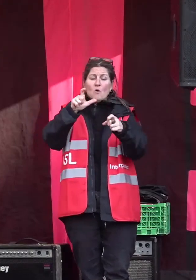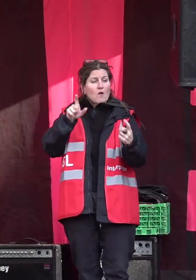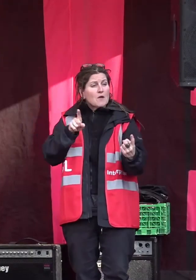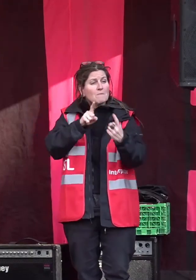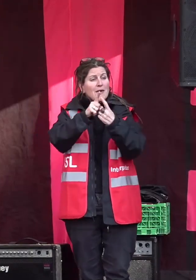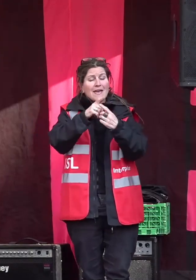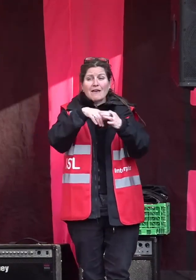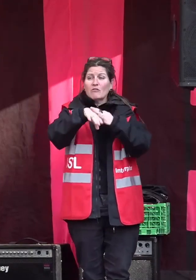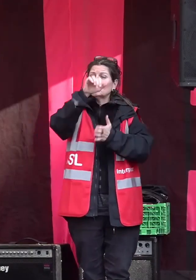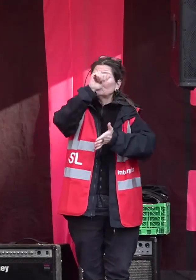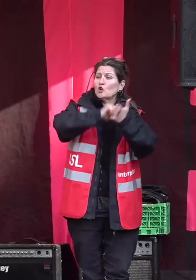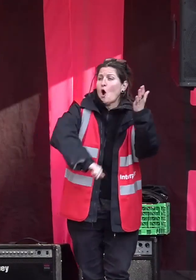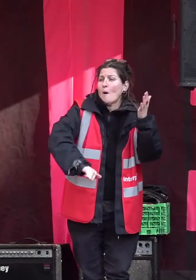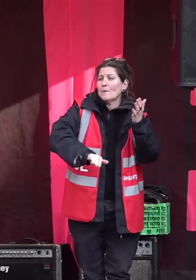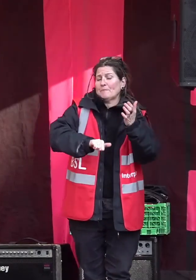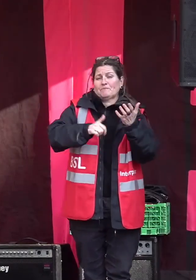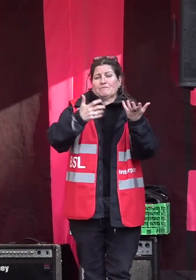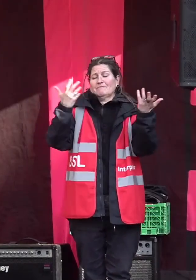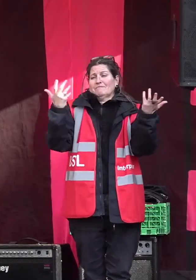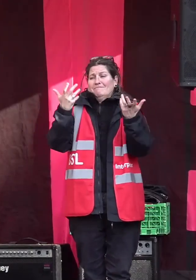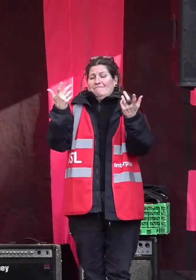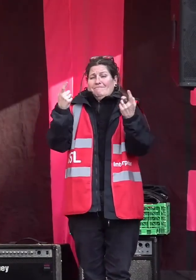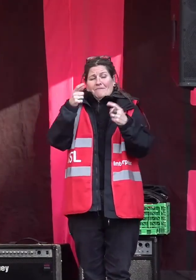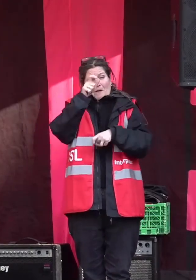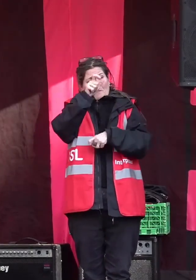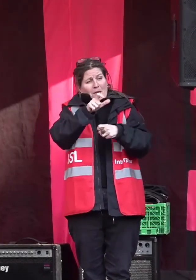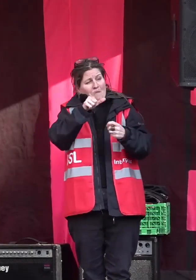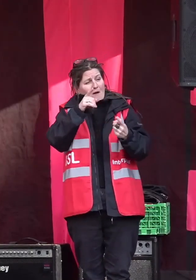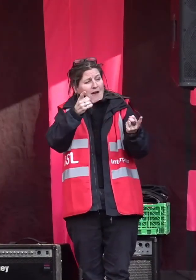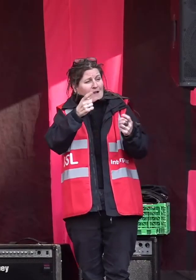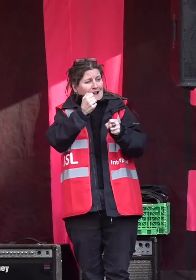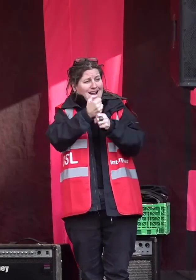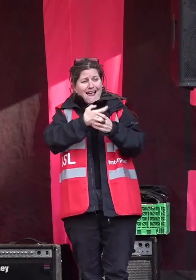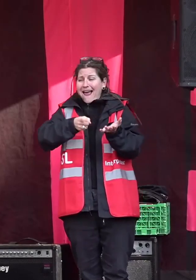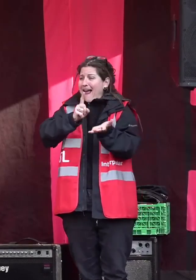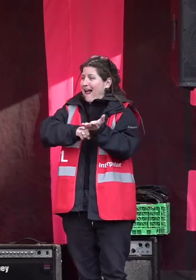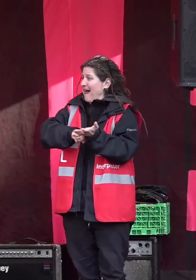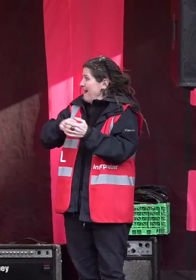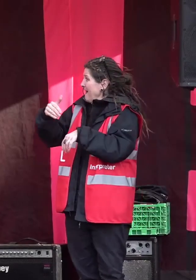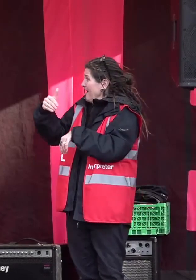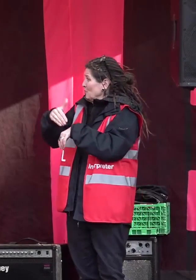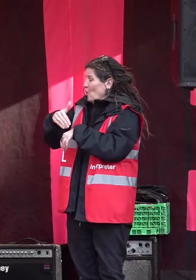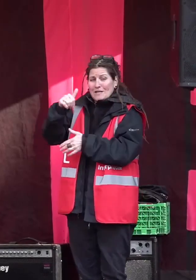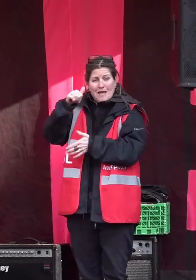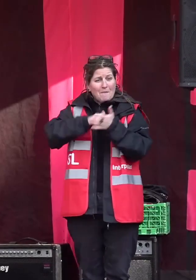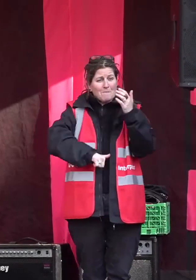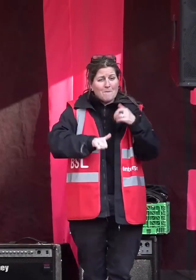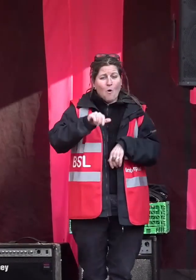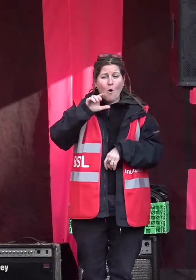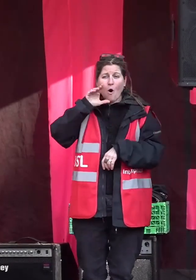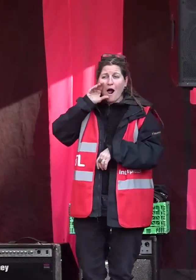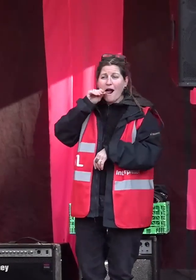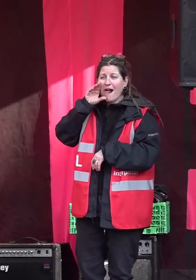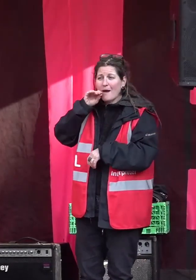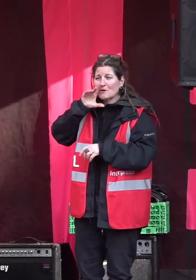you're in Tesco's buying some citrus fruit, as Gail did very naughtily the other day.